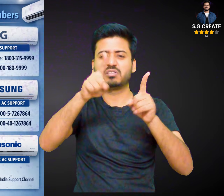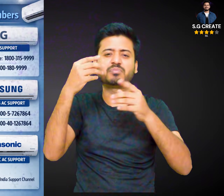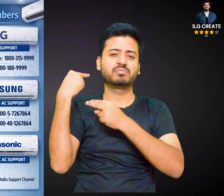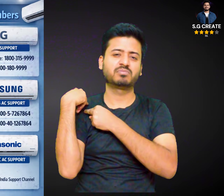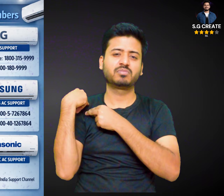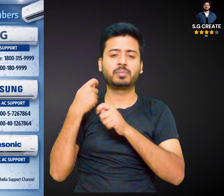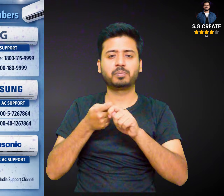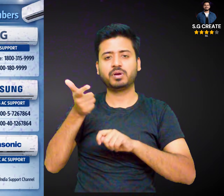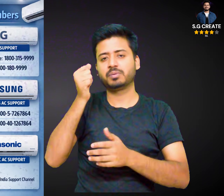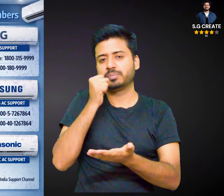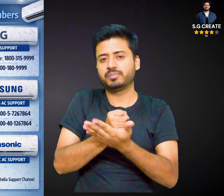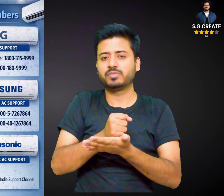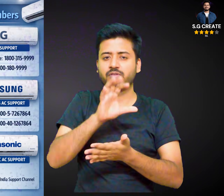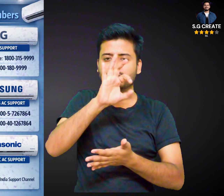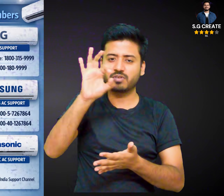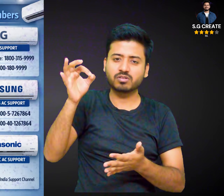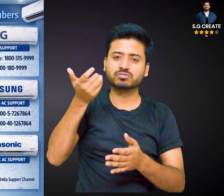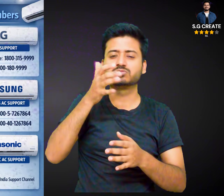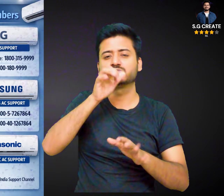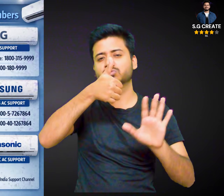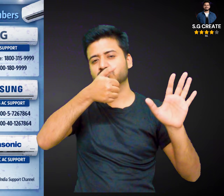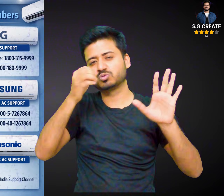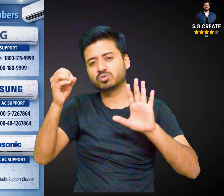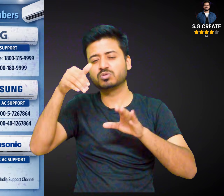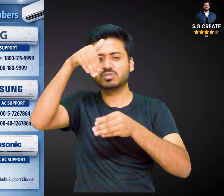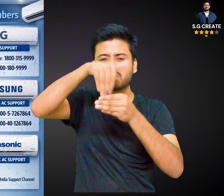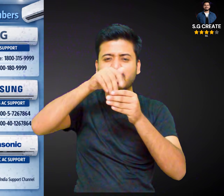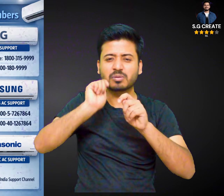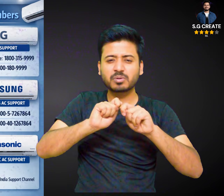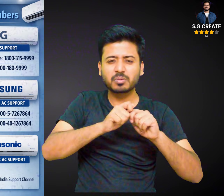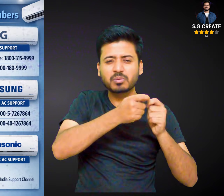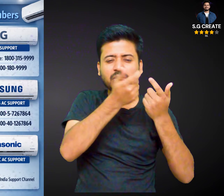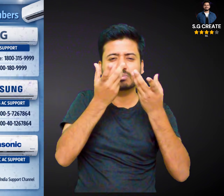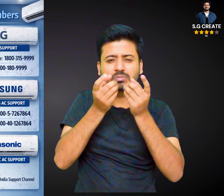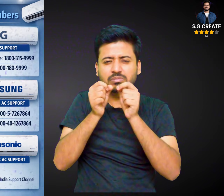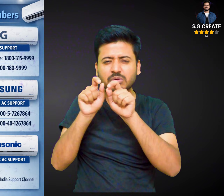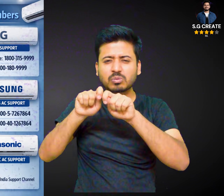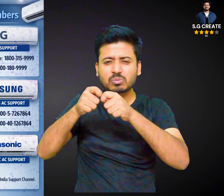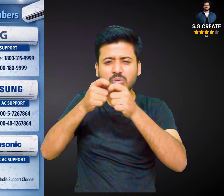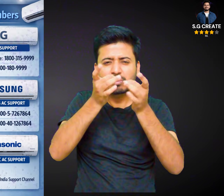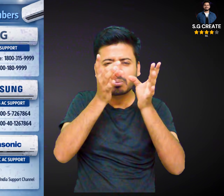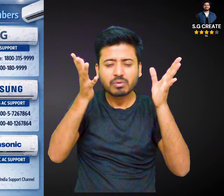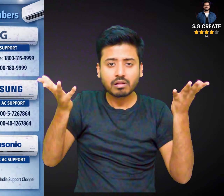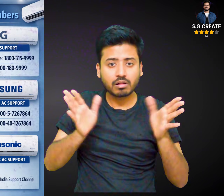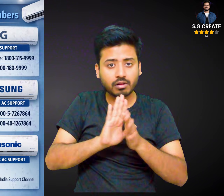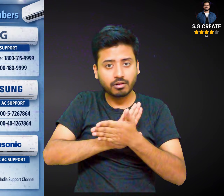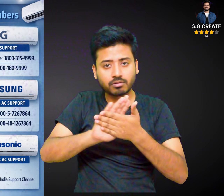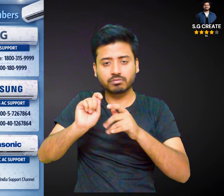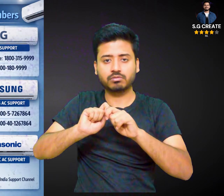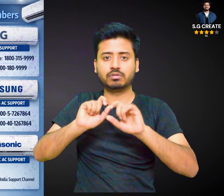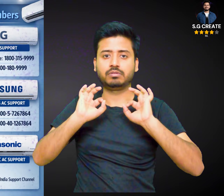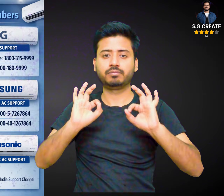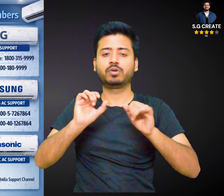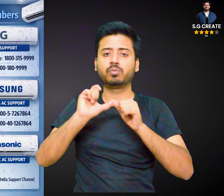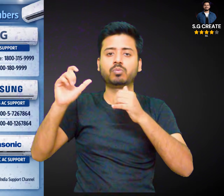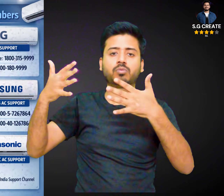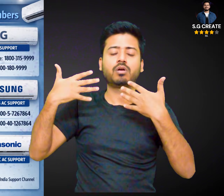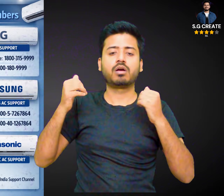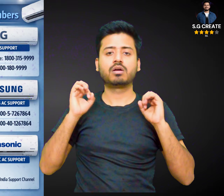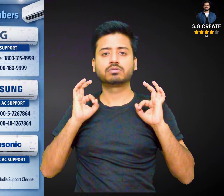fire department right away. Avoid water. Never throw water on an active electrical fire. For direct home assistance,